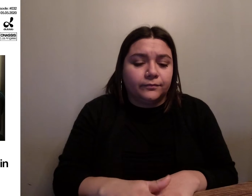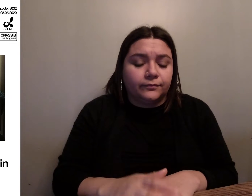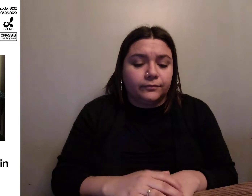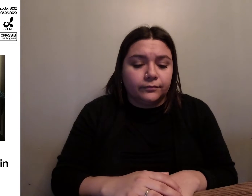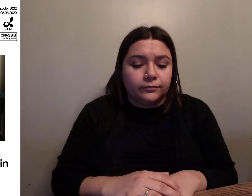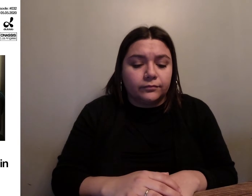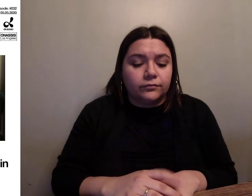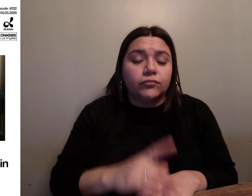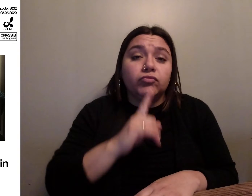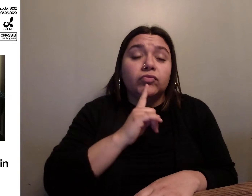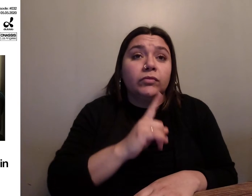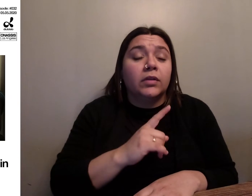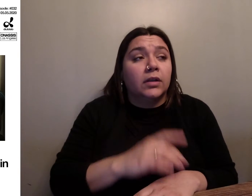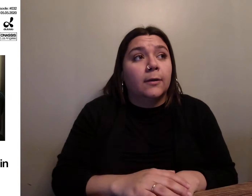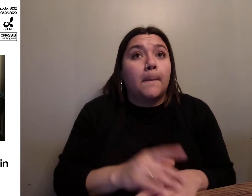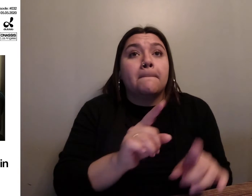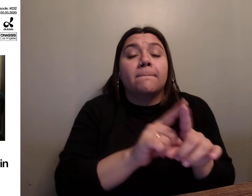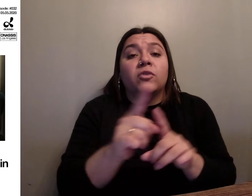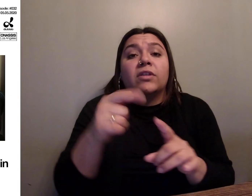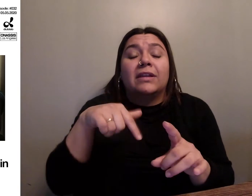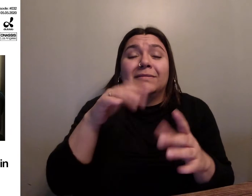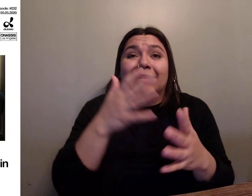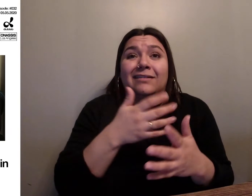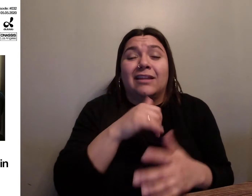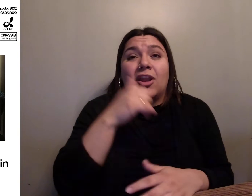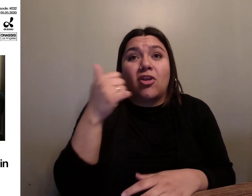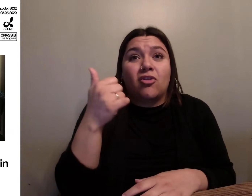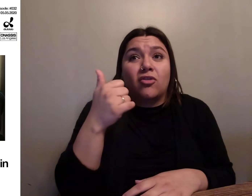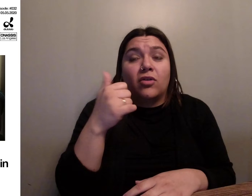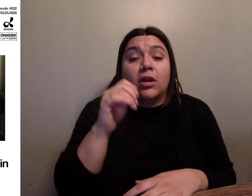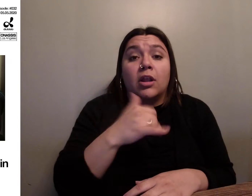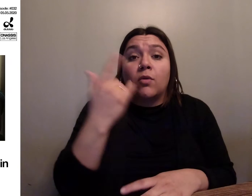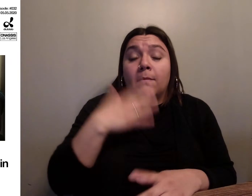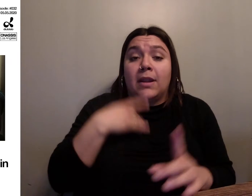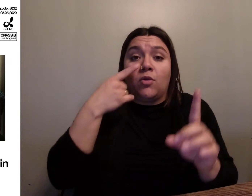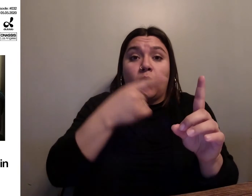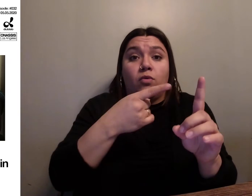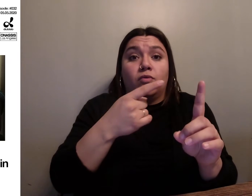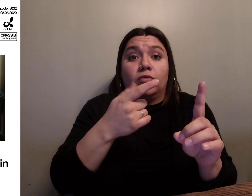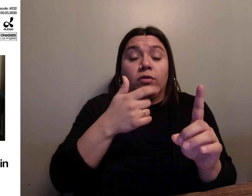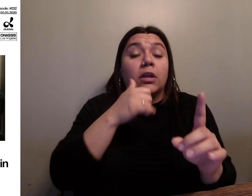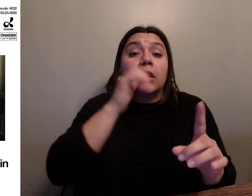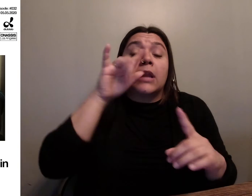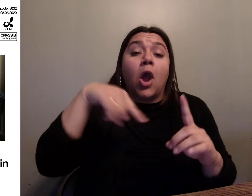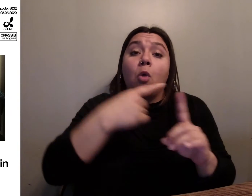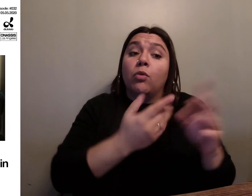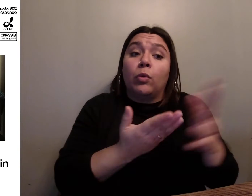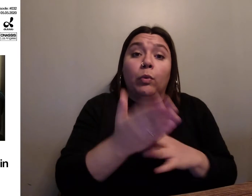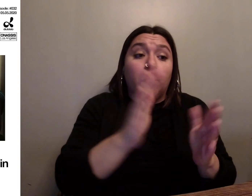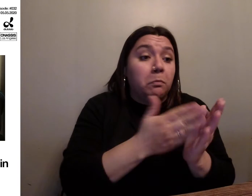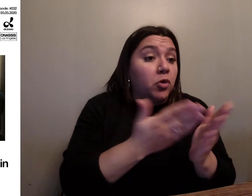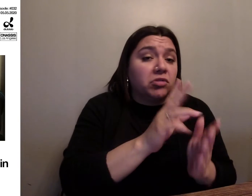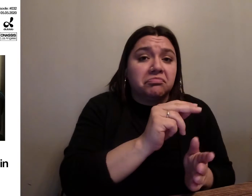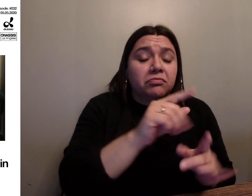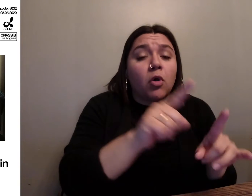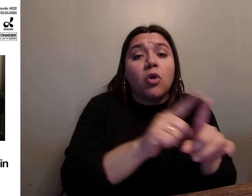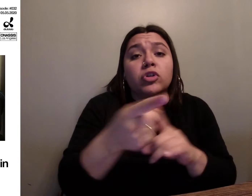my goals, not only through my books, but also through my talks and sound